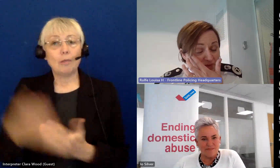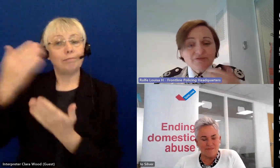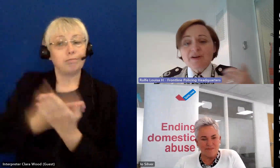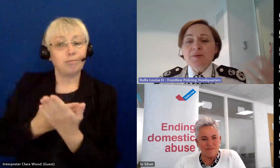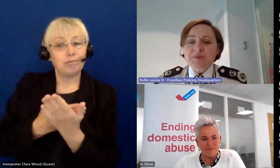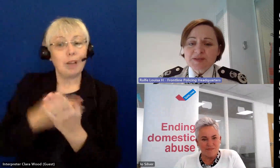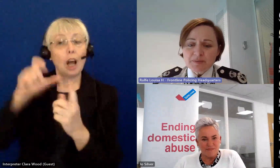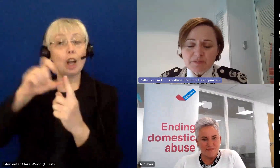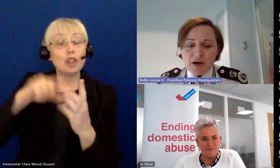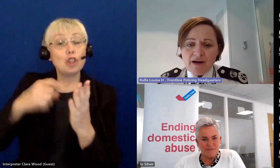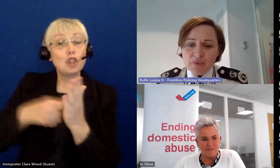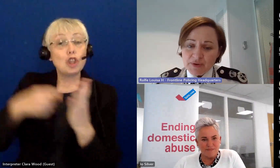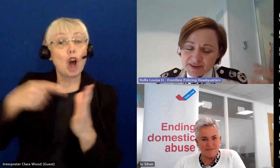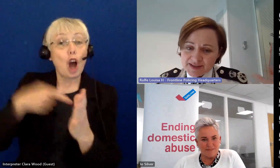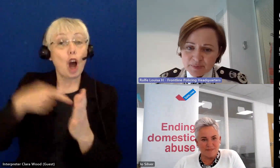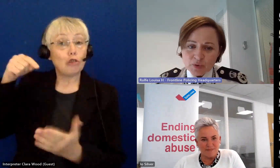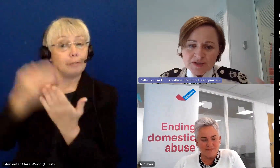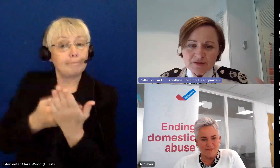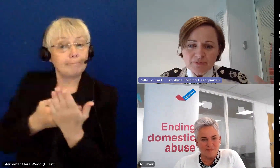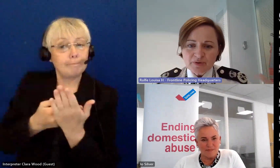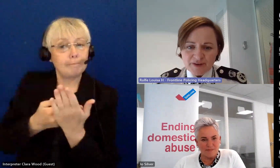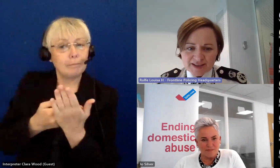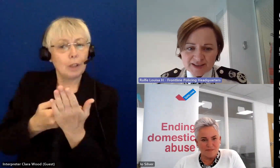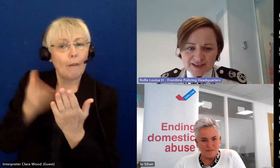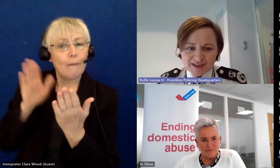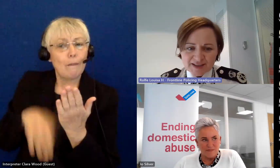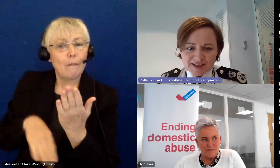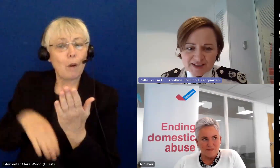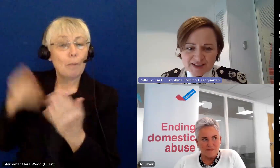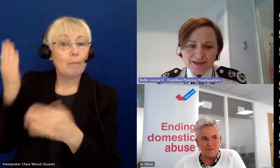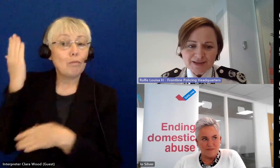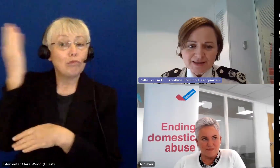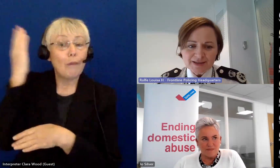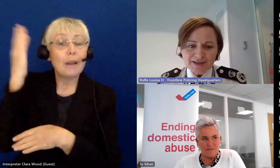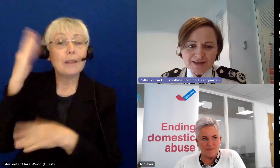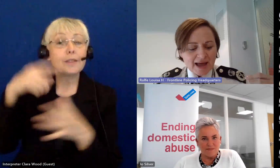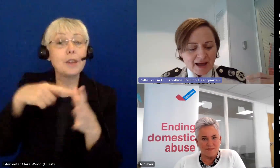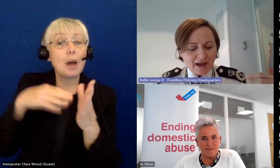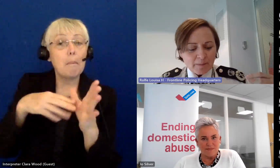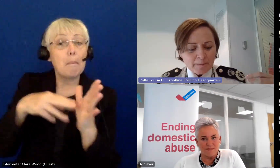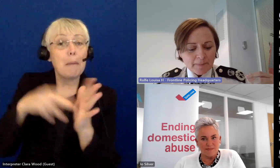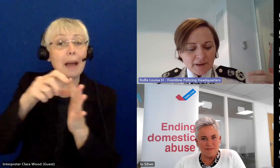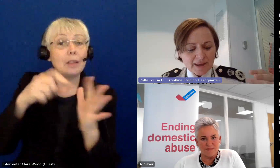tool was developed with the support of Professor Amanda Robinson.